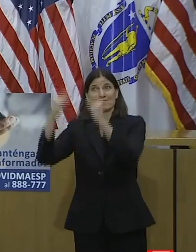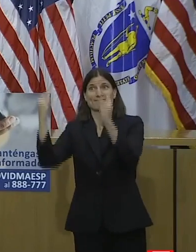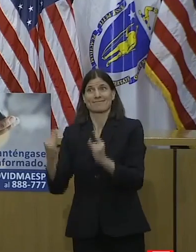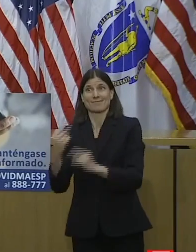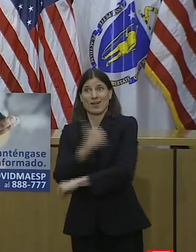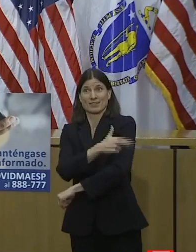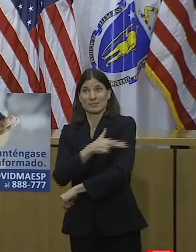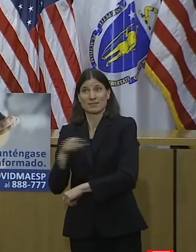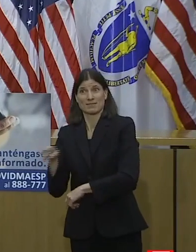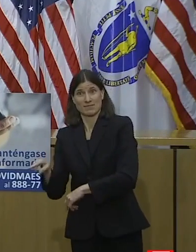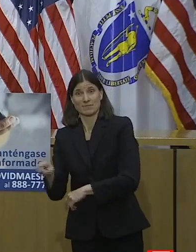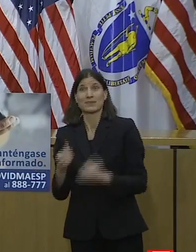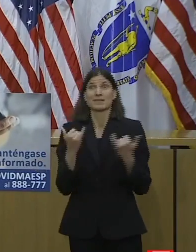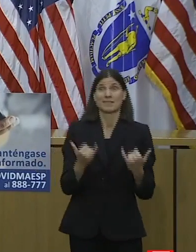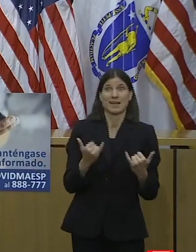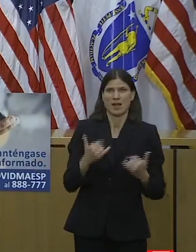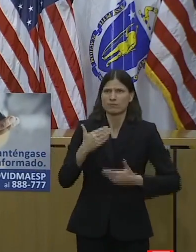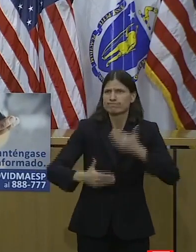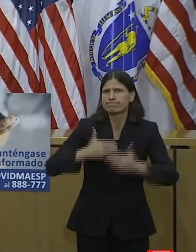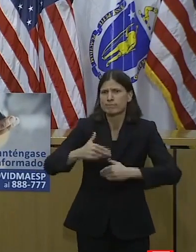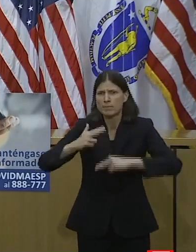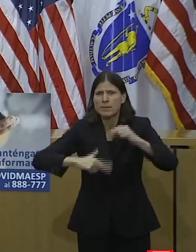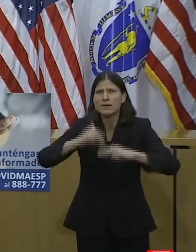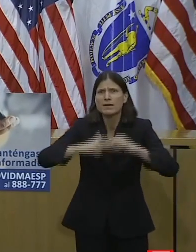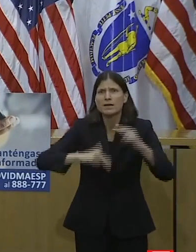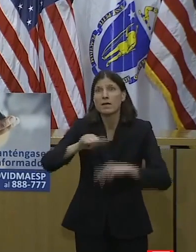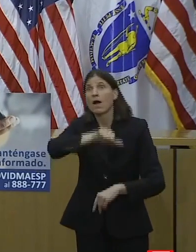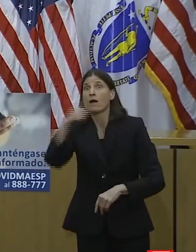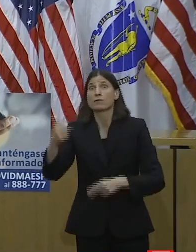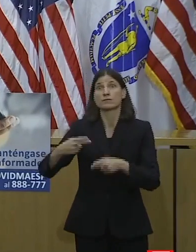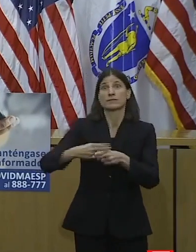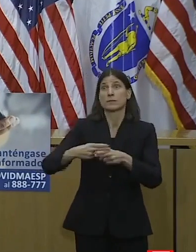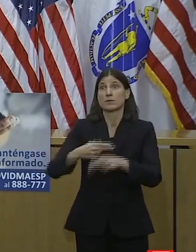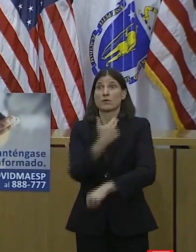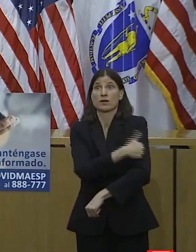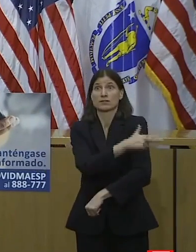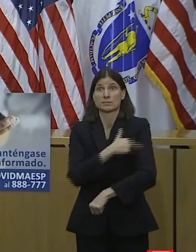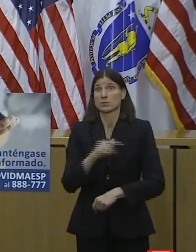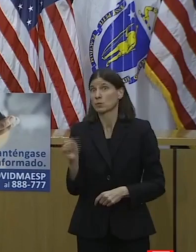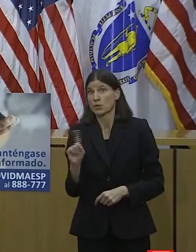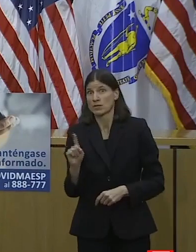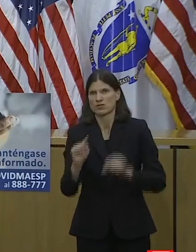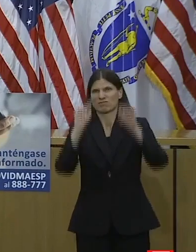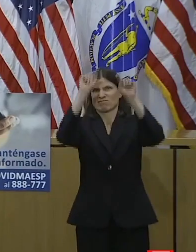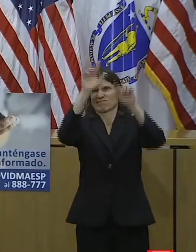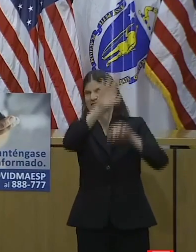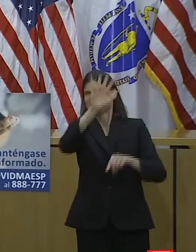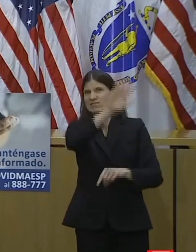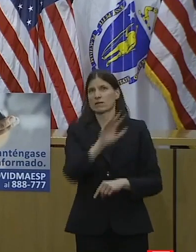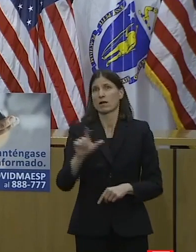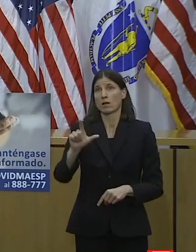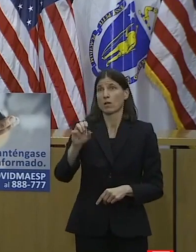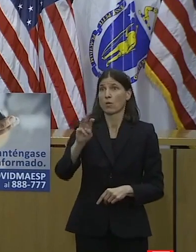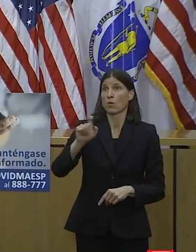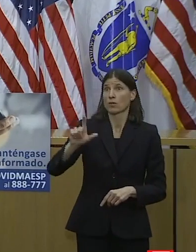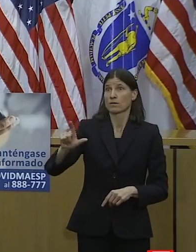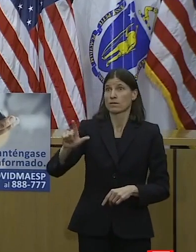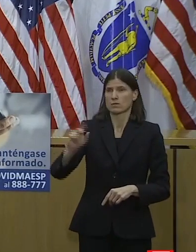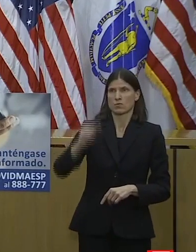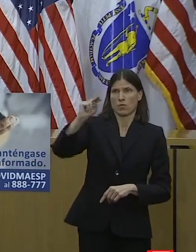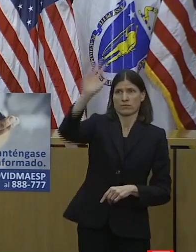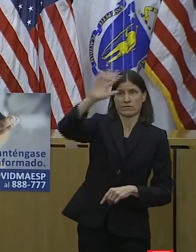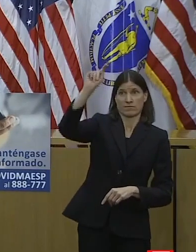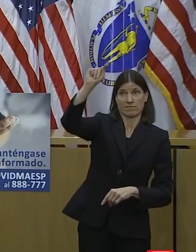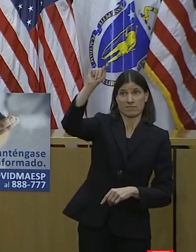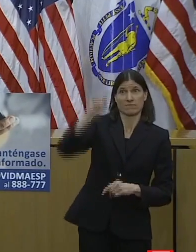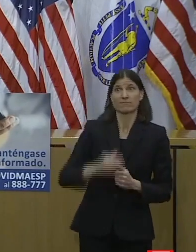we sustain a regional approach to these field hospitals. Those 3 sites join the 2 that are already open,